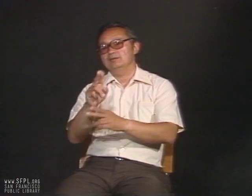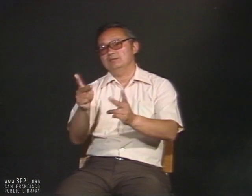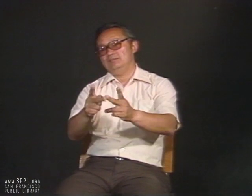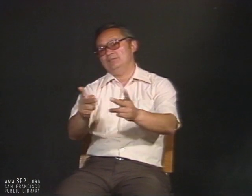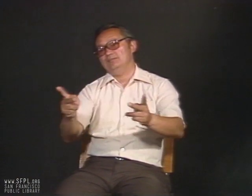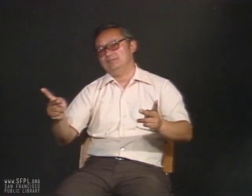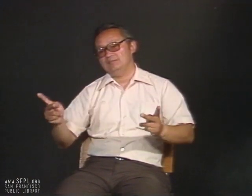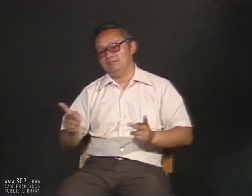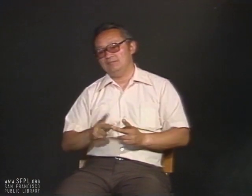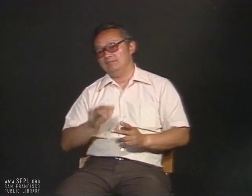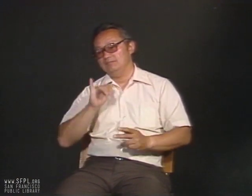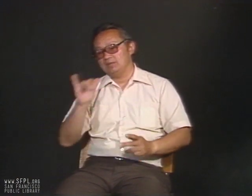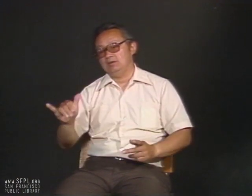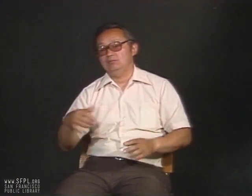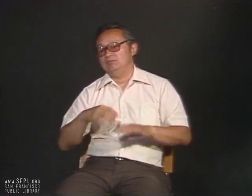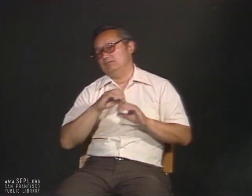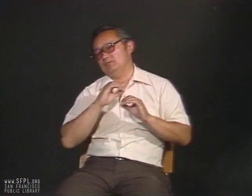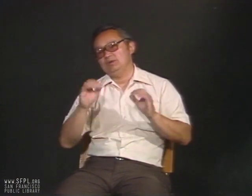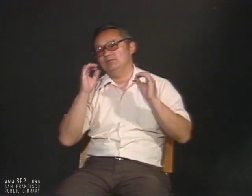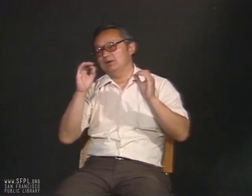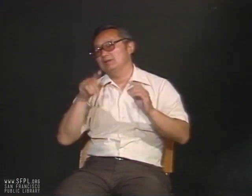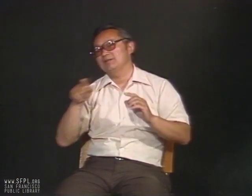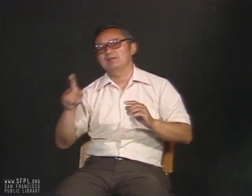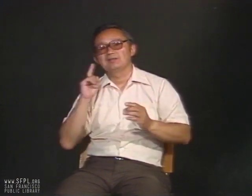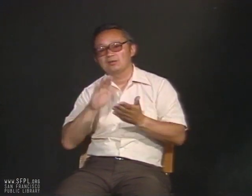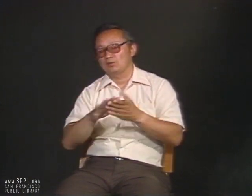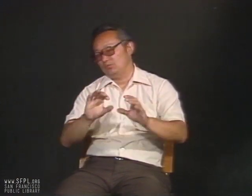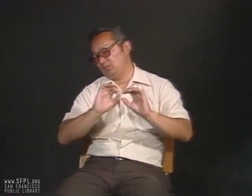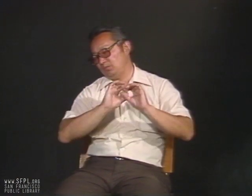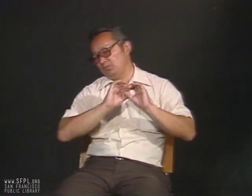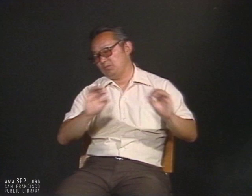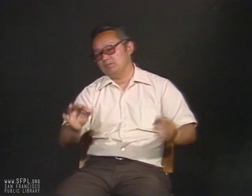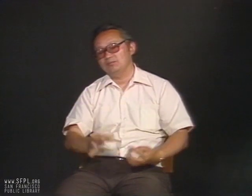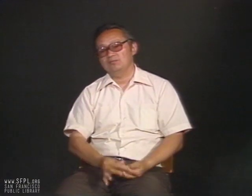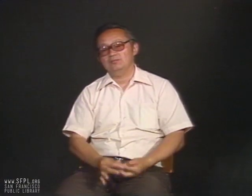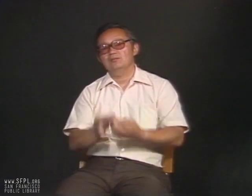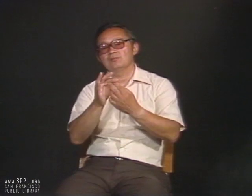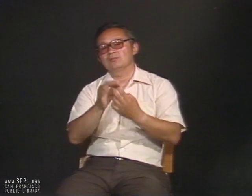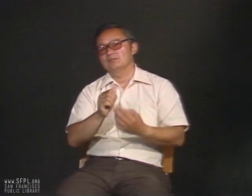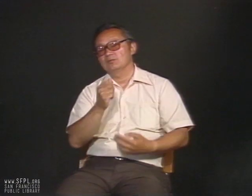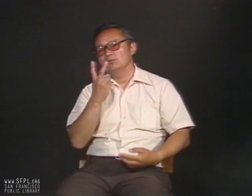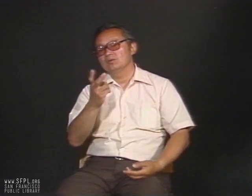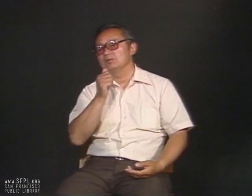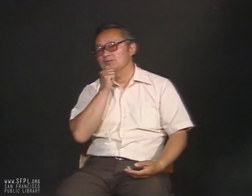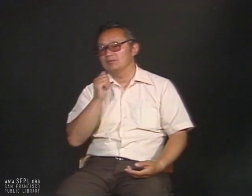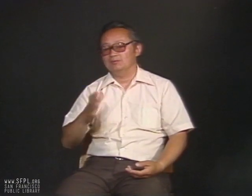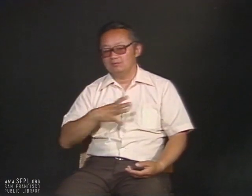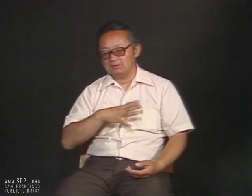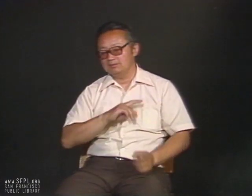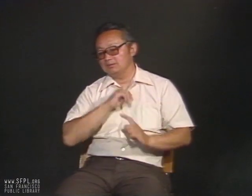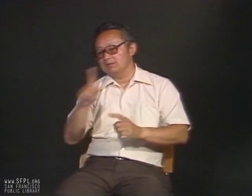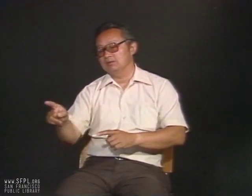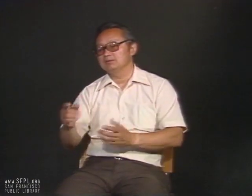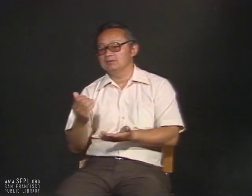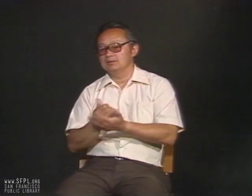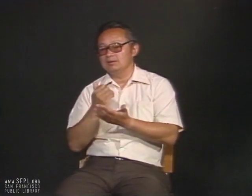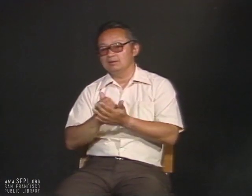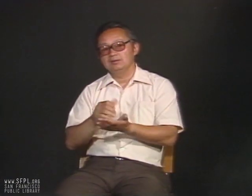that camp, there were no teachers, no schools, only two women who would appear once a week